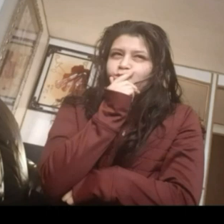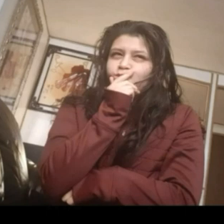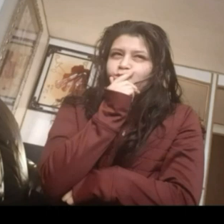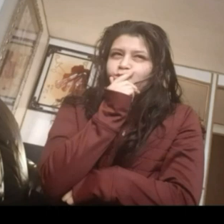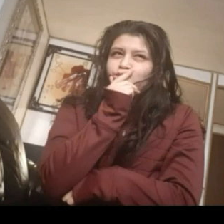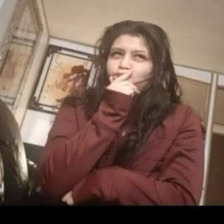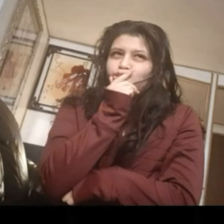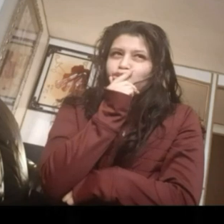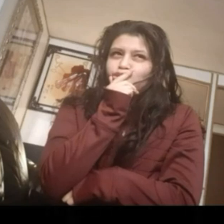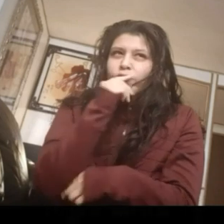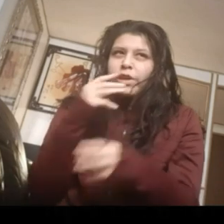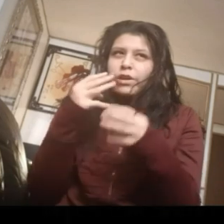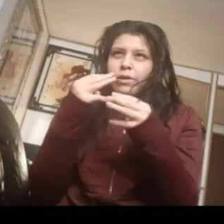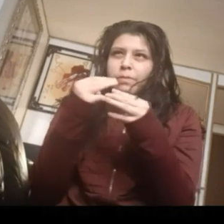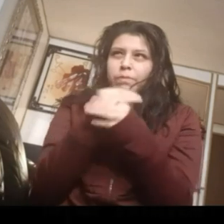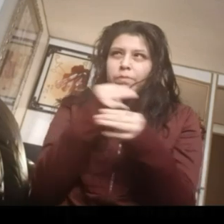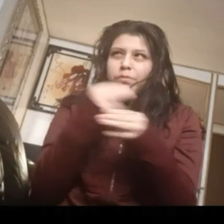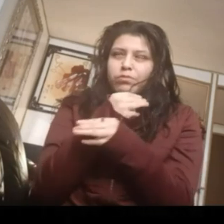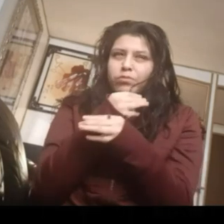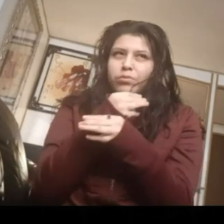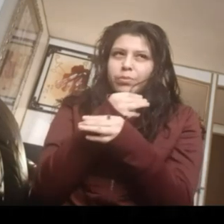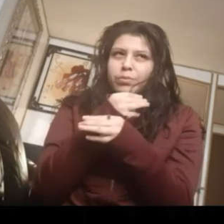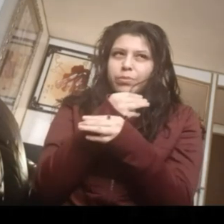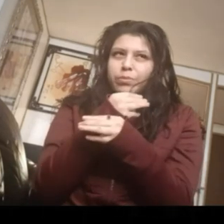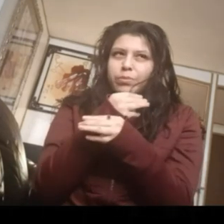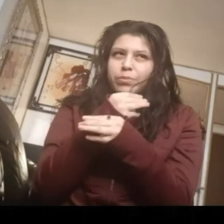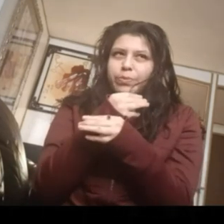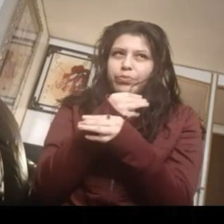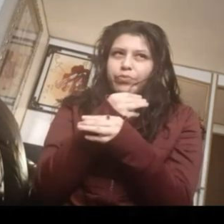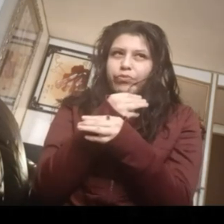So here is that sign.